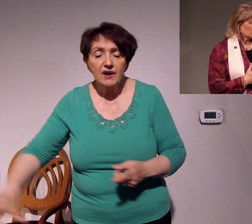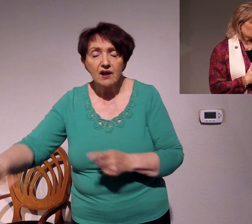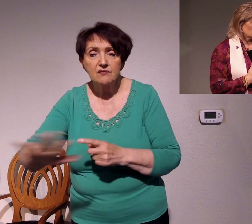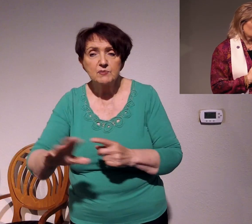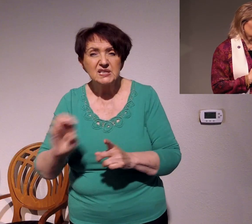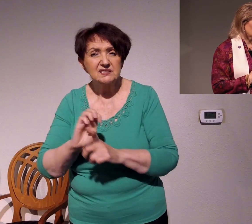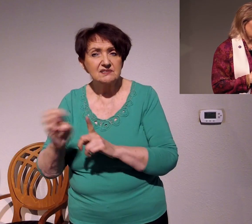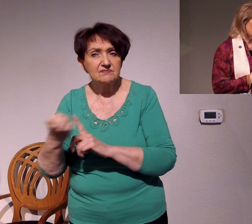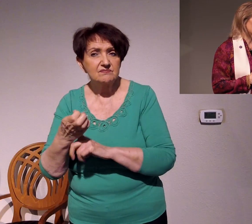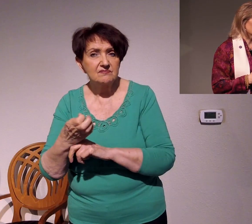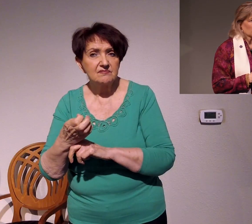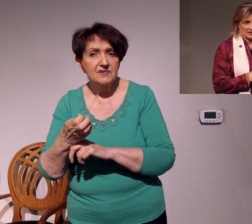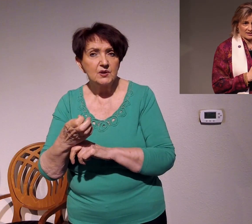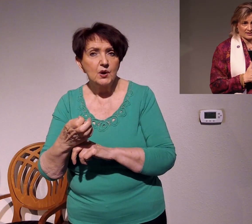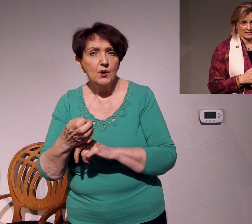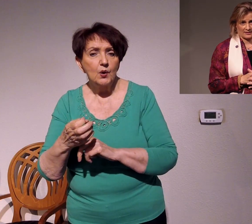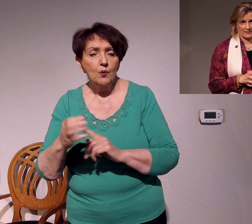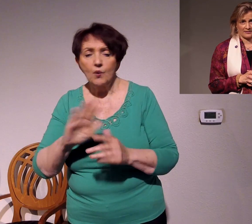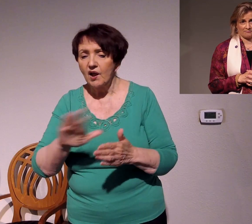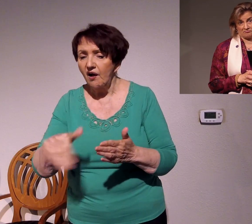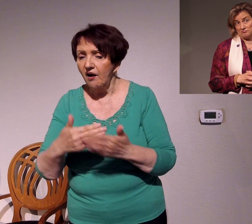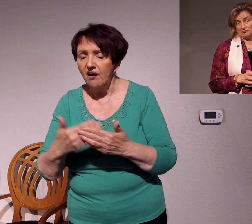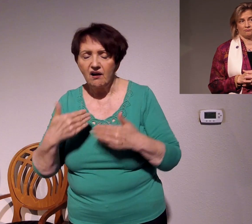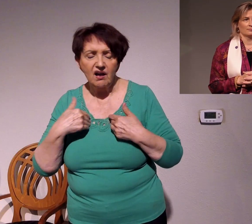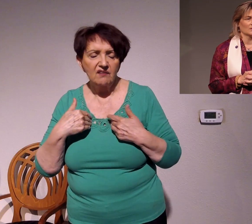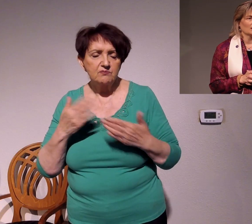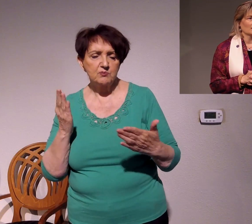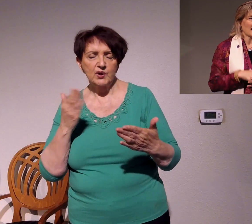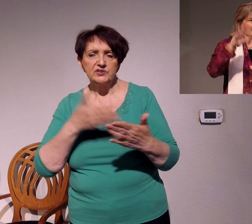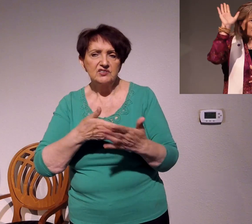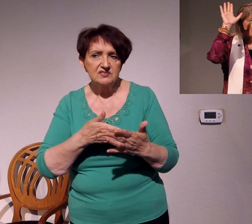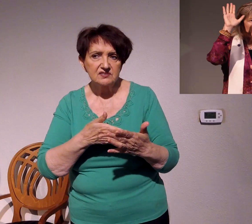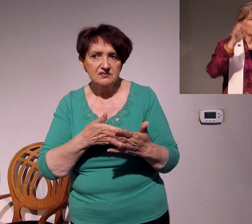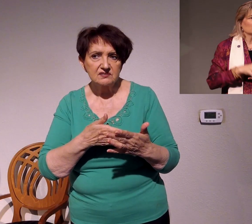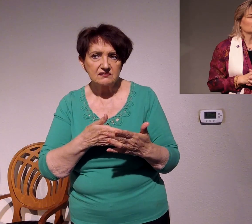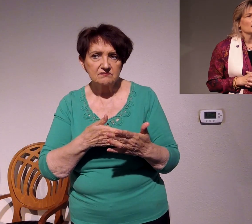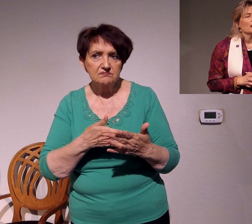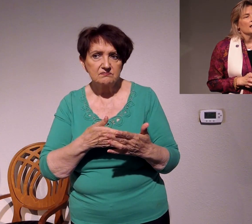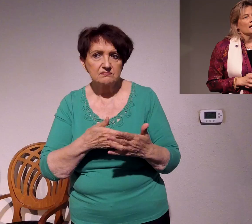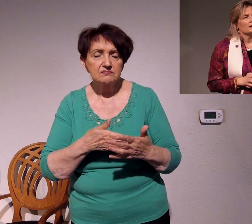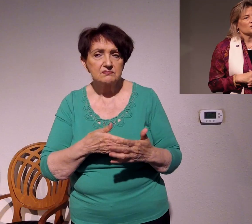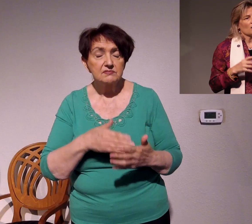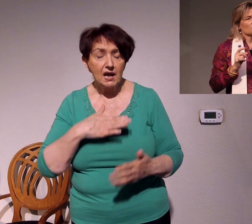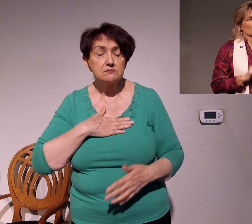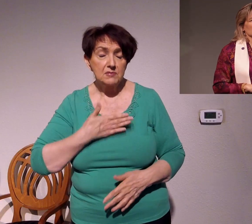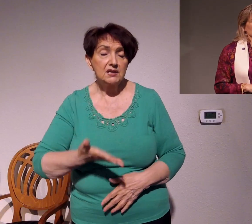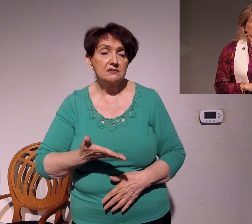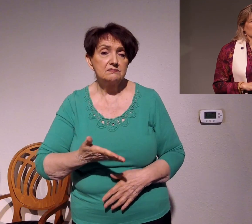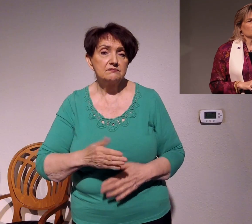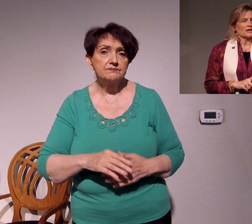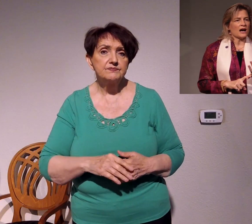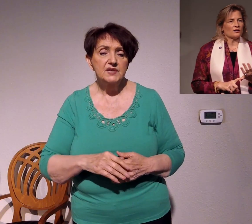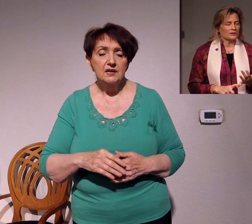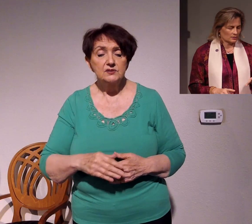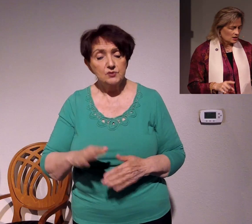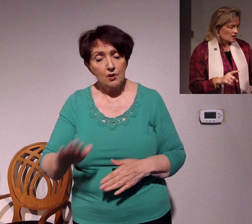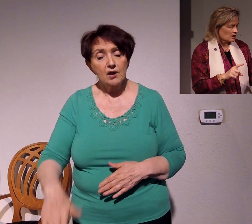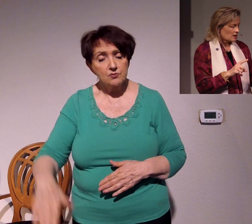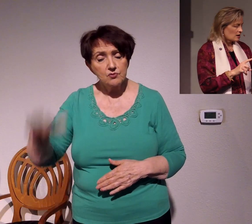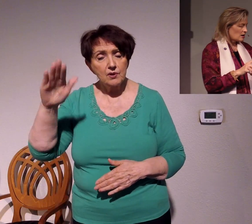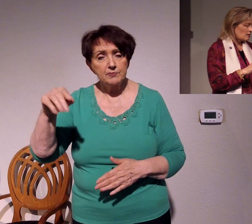biases and prejudices. I admit it. And so I was raised in the Deep